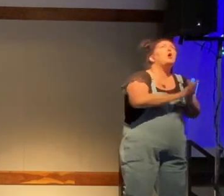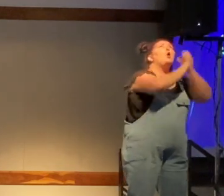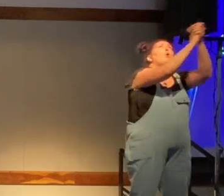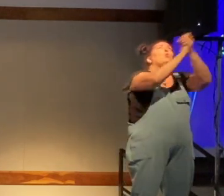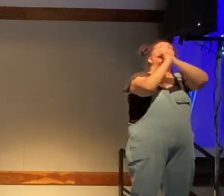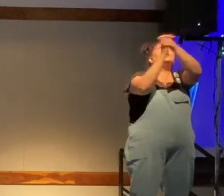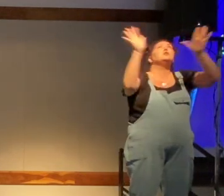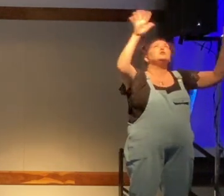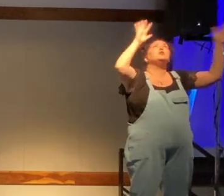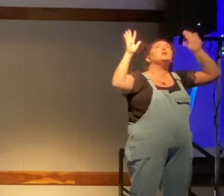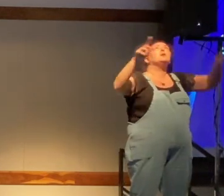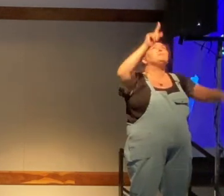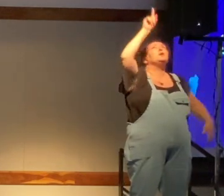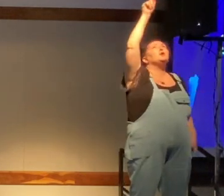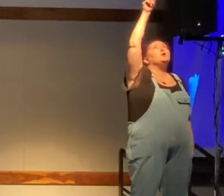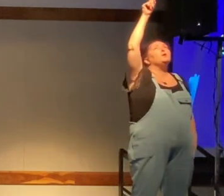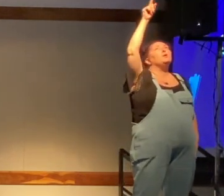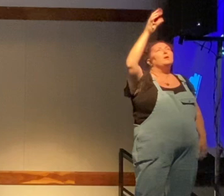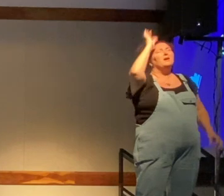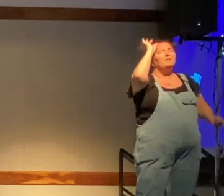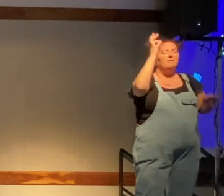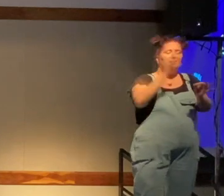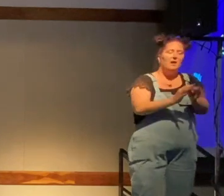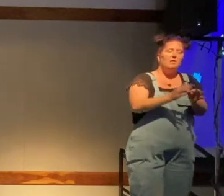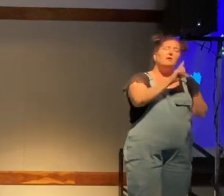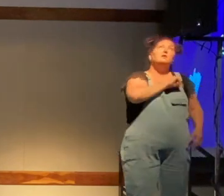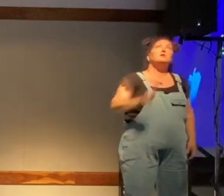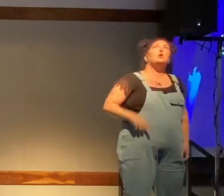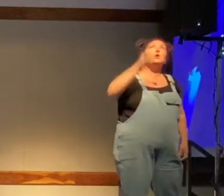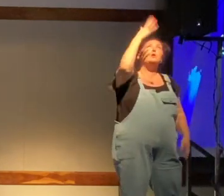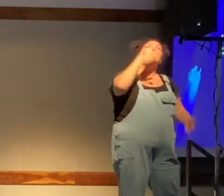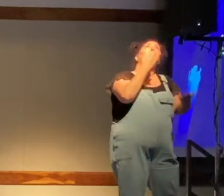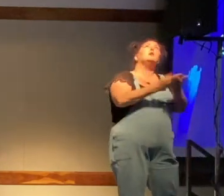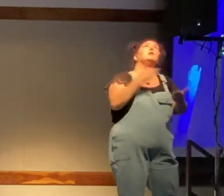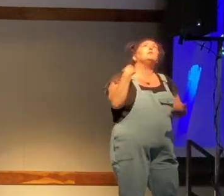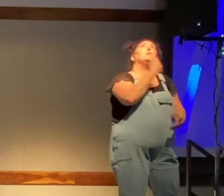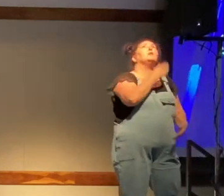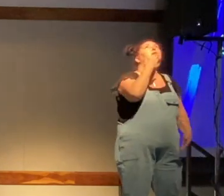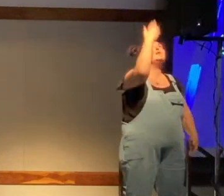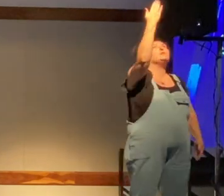in faith today. Lord, you are good. We thank you.